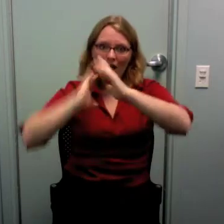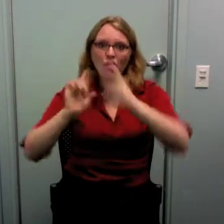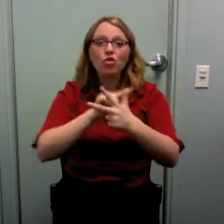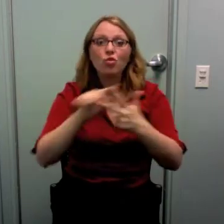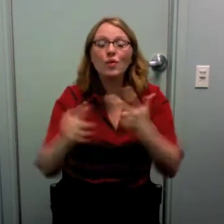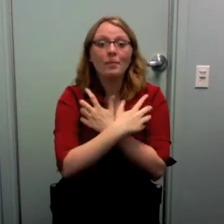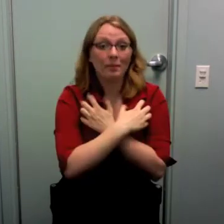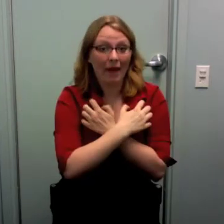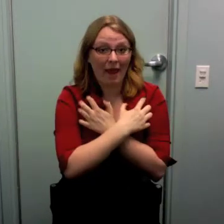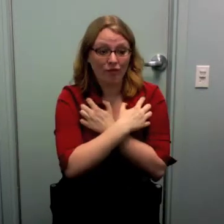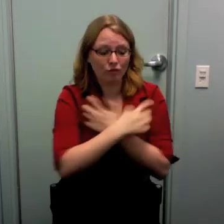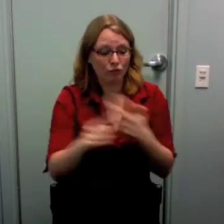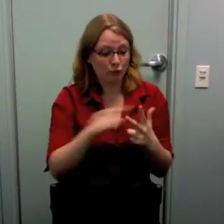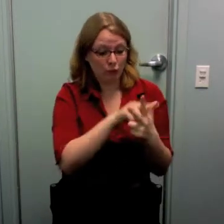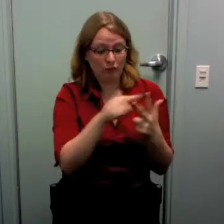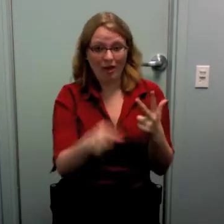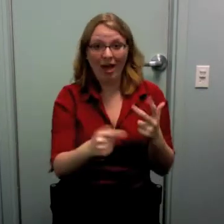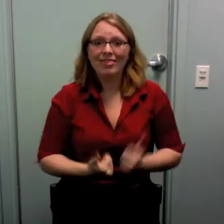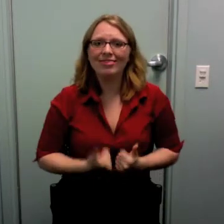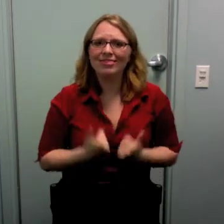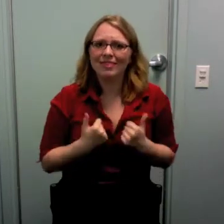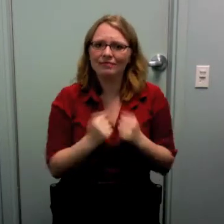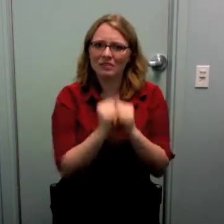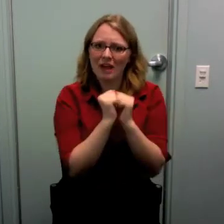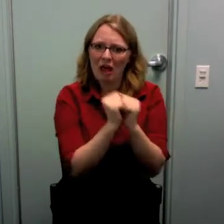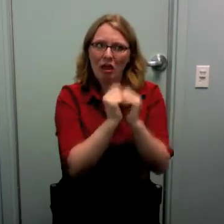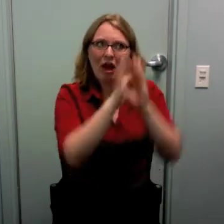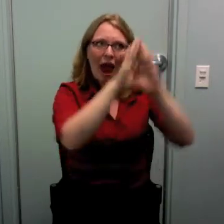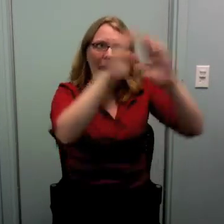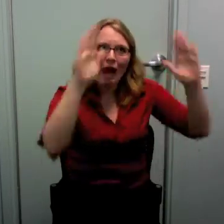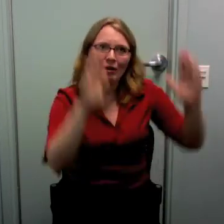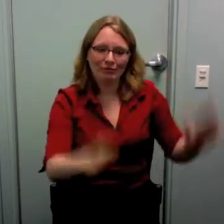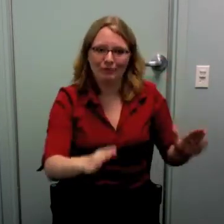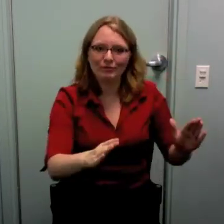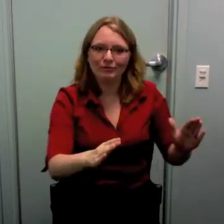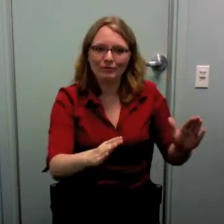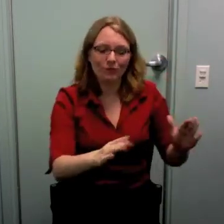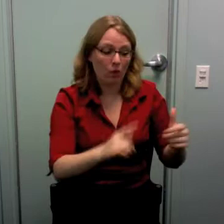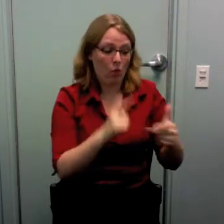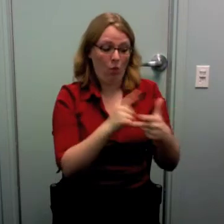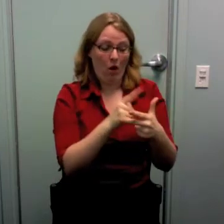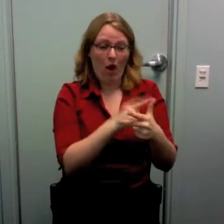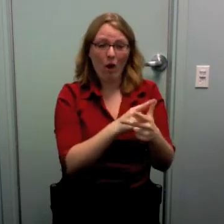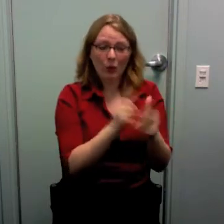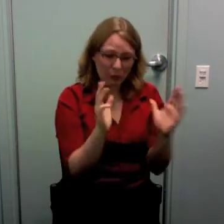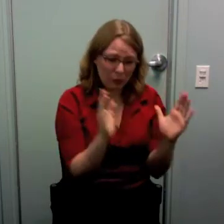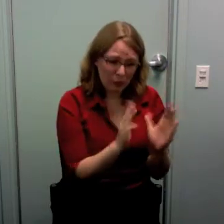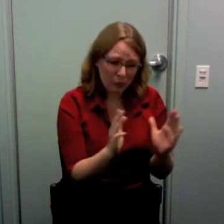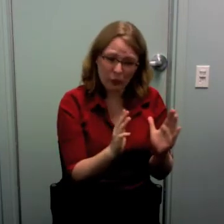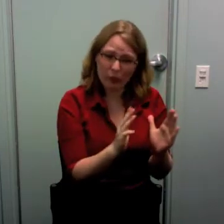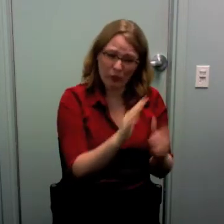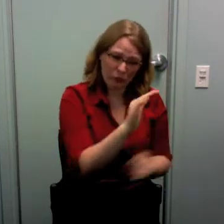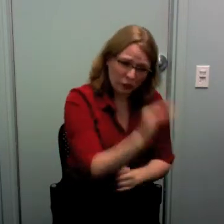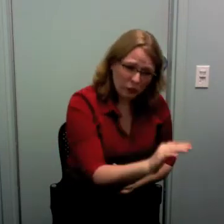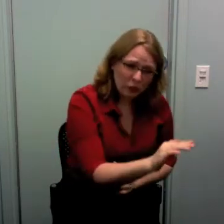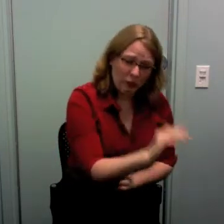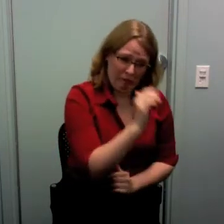together in a house of their own in a wood. One of them was a little small wee bear, and one was a